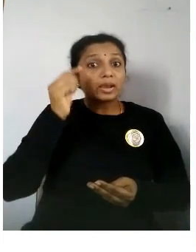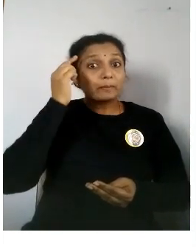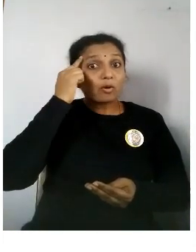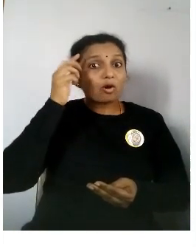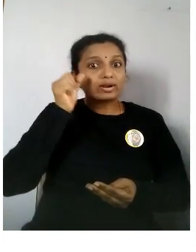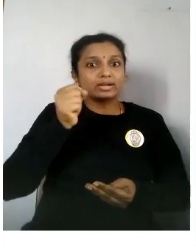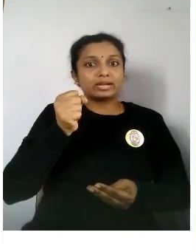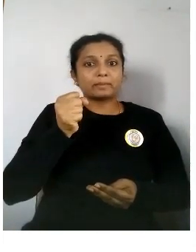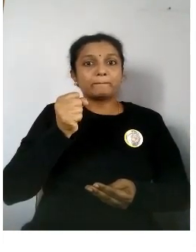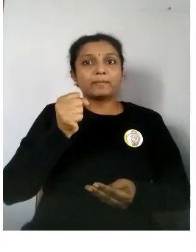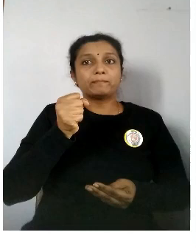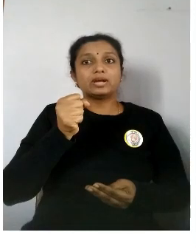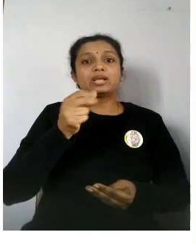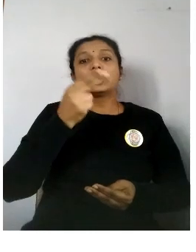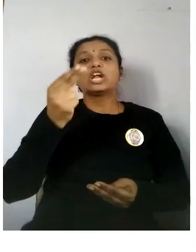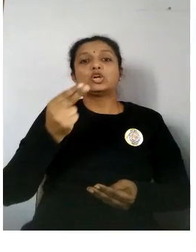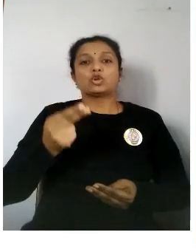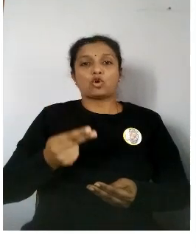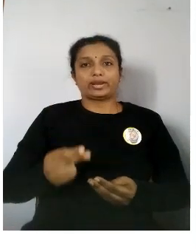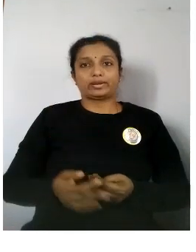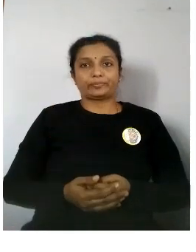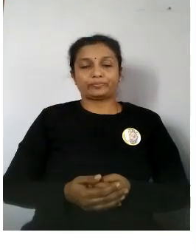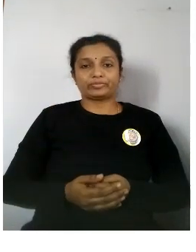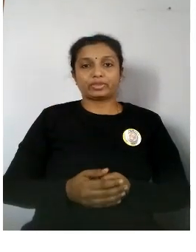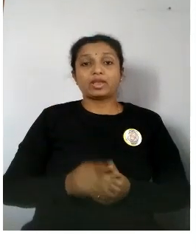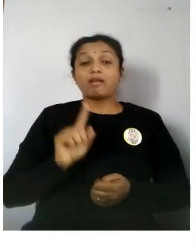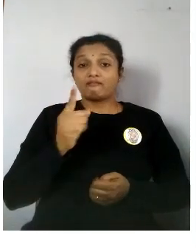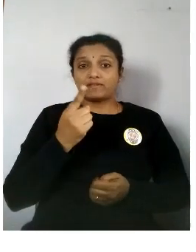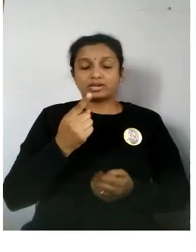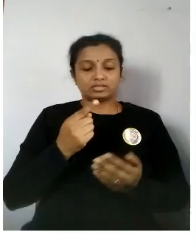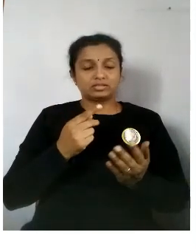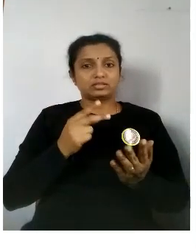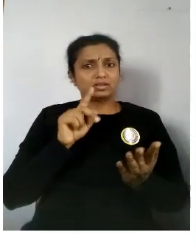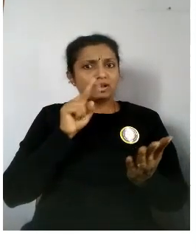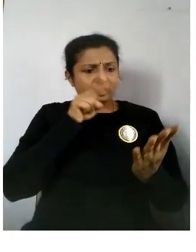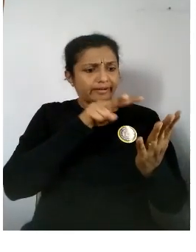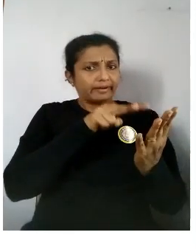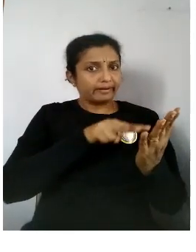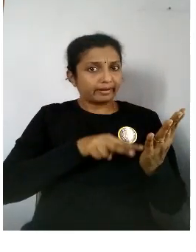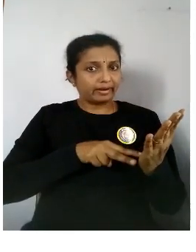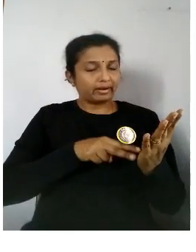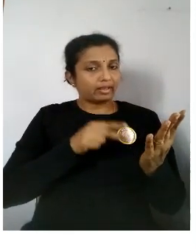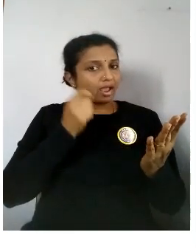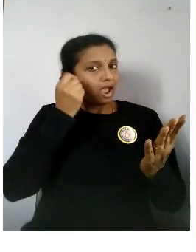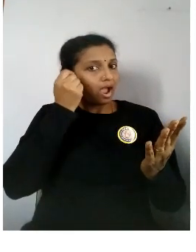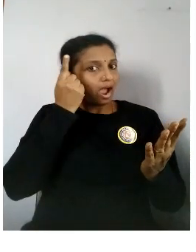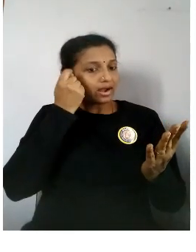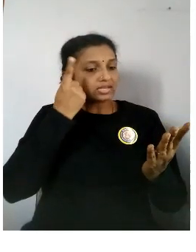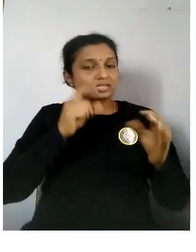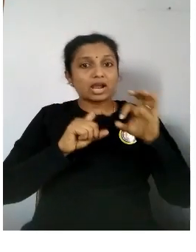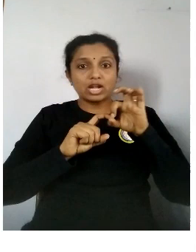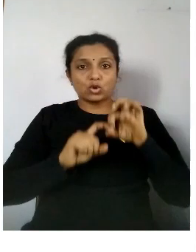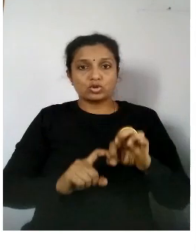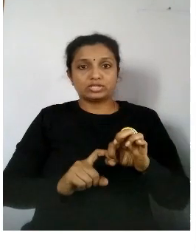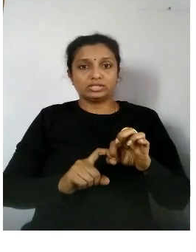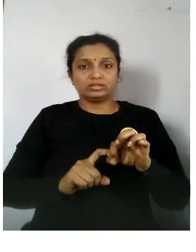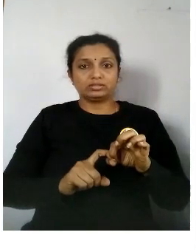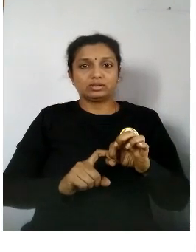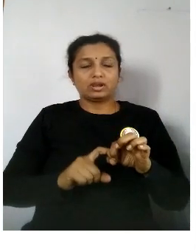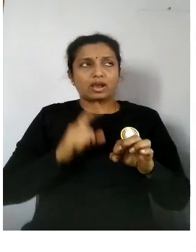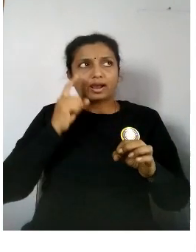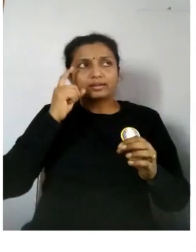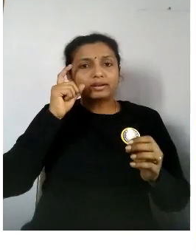tips for and remember drawing. First, read, understand